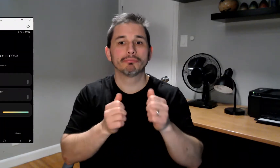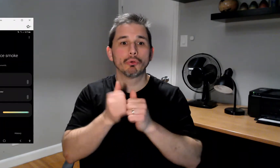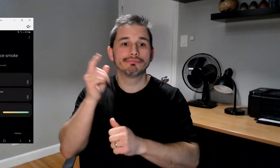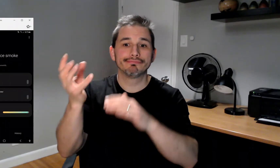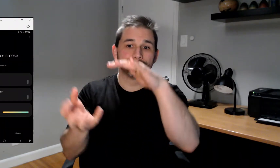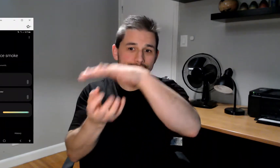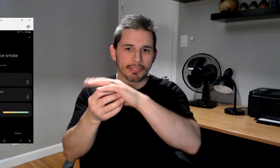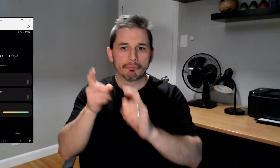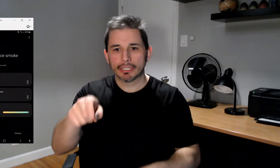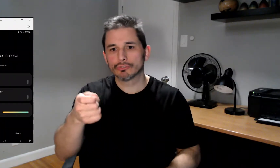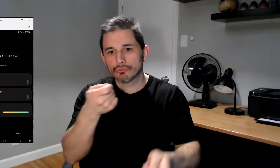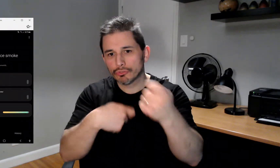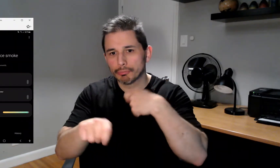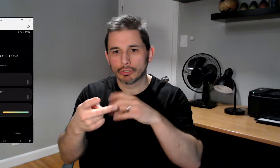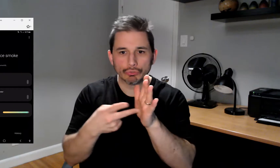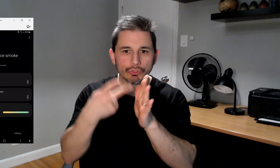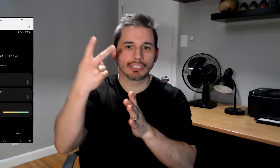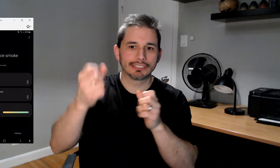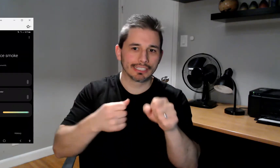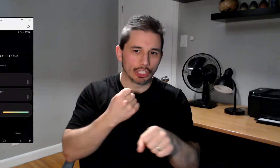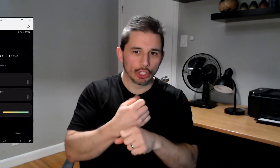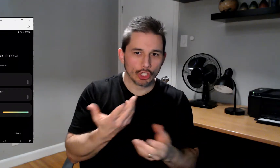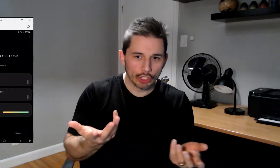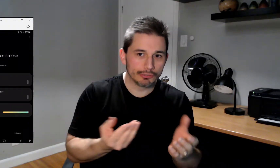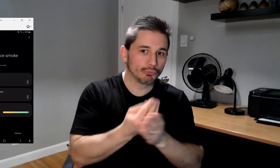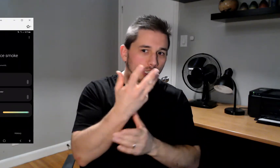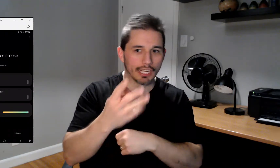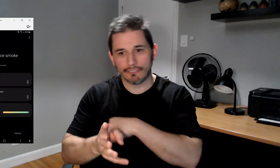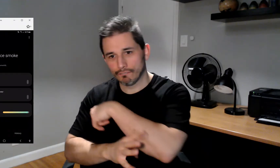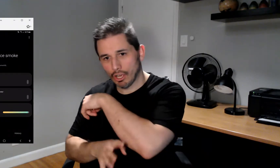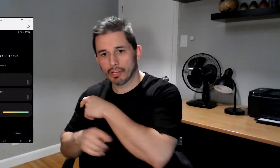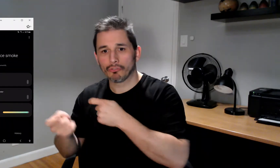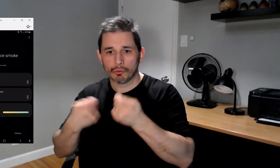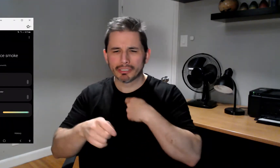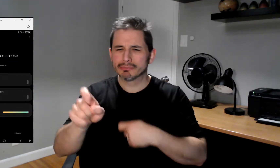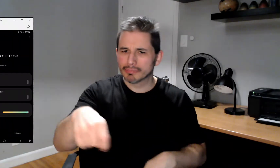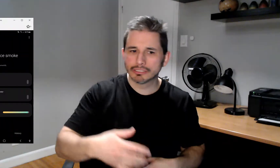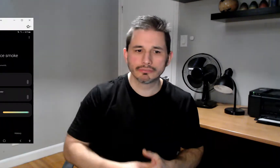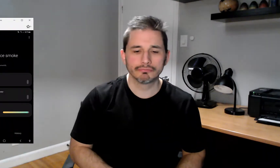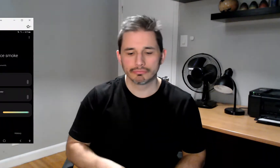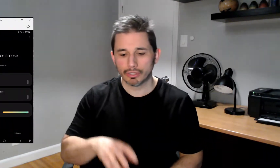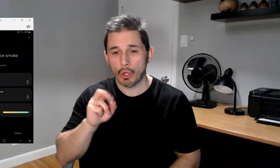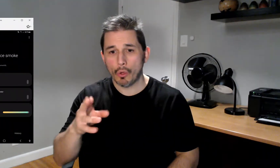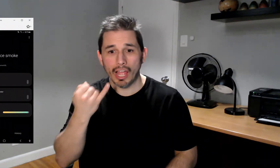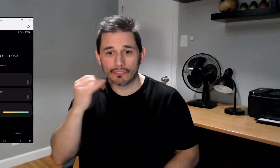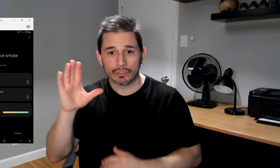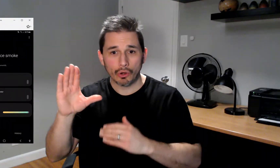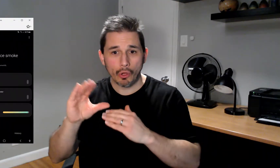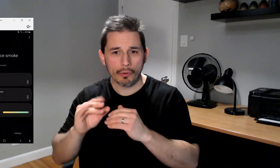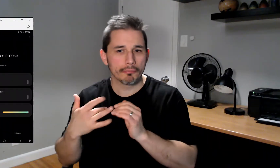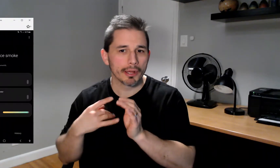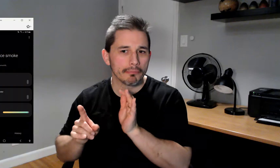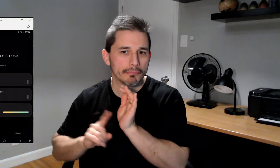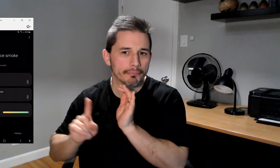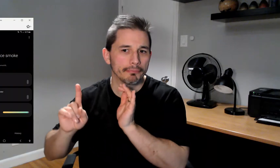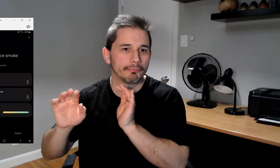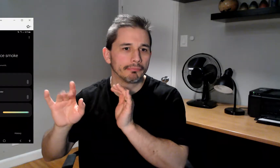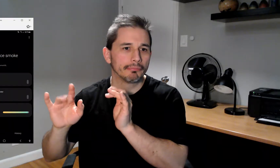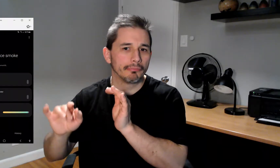it. Most smoke alarms you have to replace twice a year in the spring and fall. Or whenever the battery is getting lower,